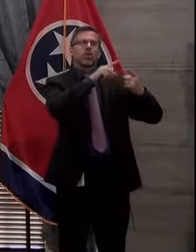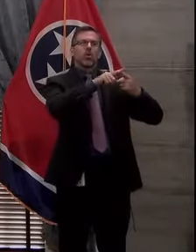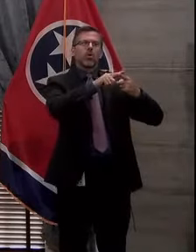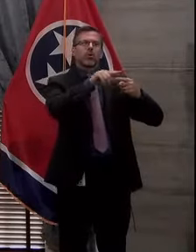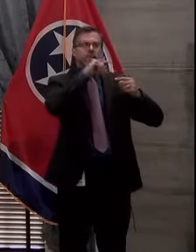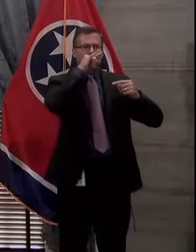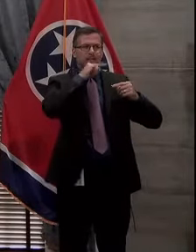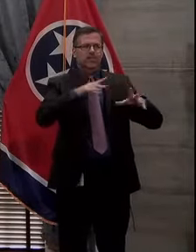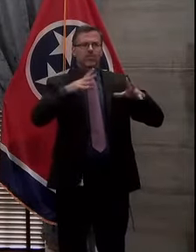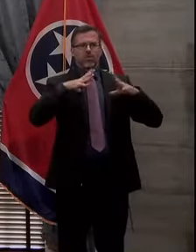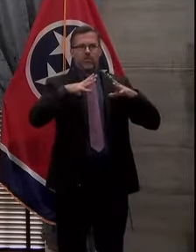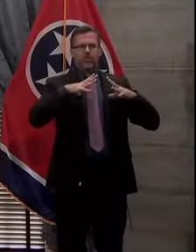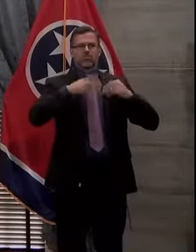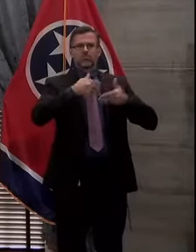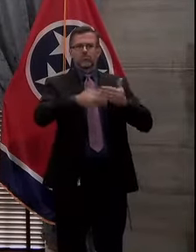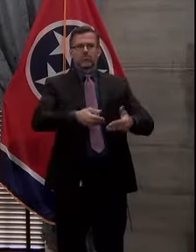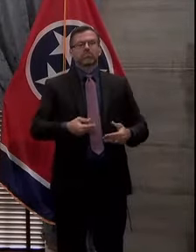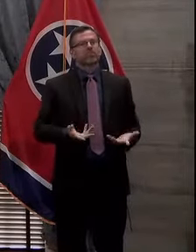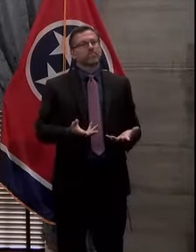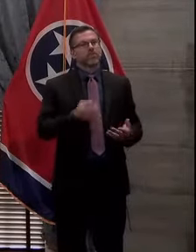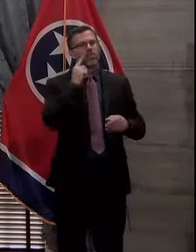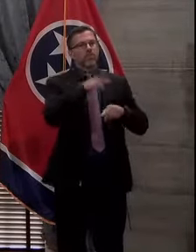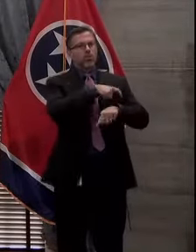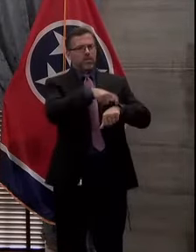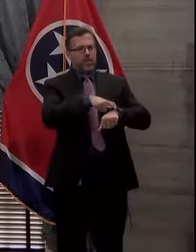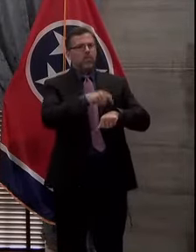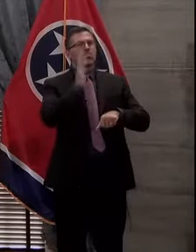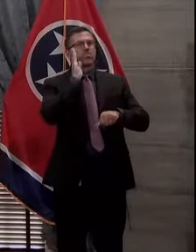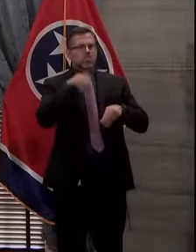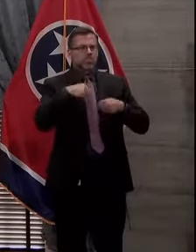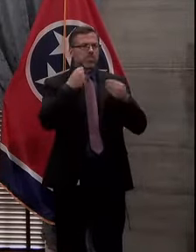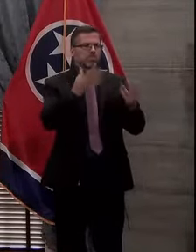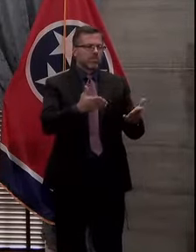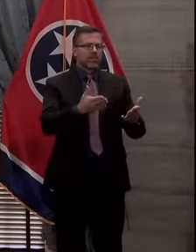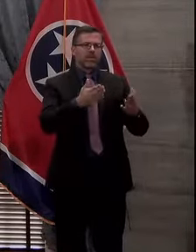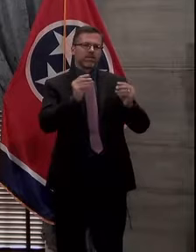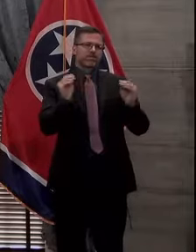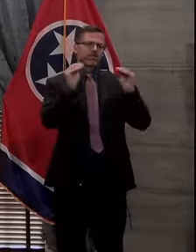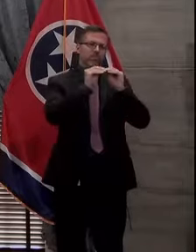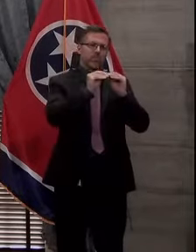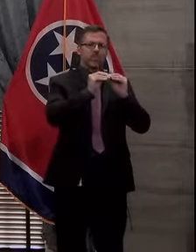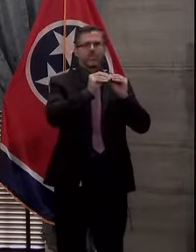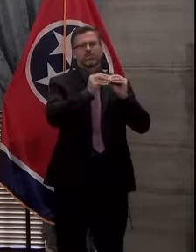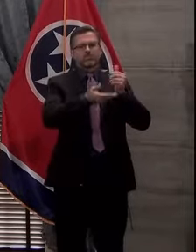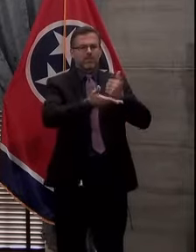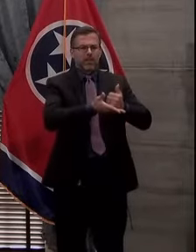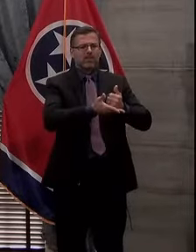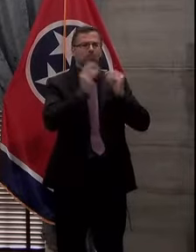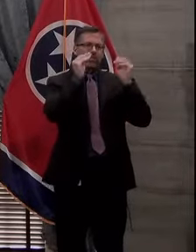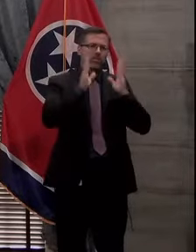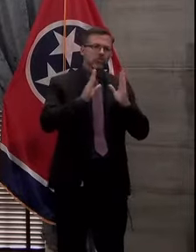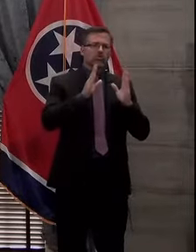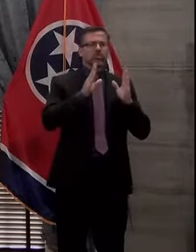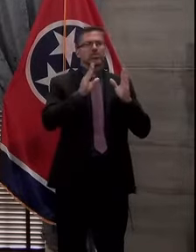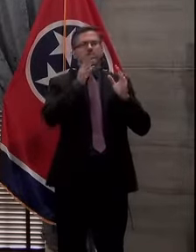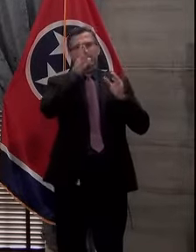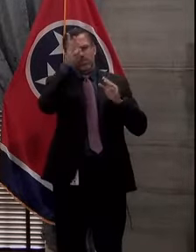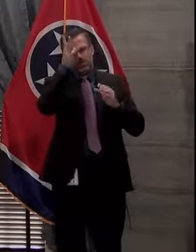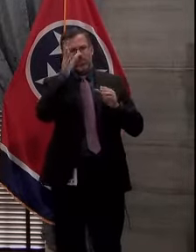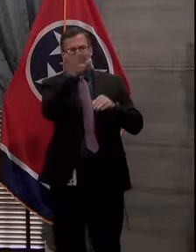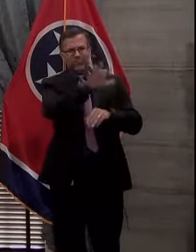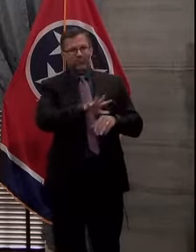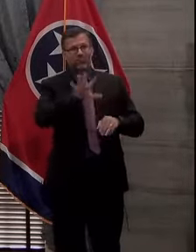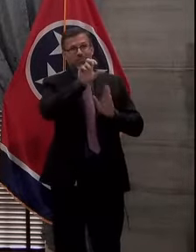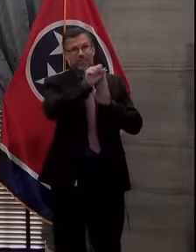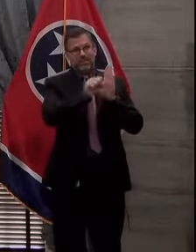periods of closure. So those are additional resources we are providing to our educators and leaders across the state. In the coming weeks, we will